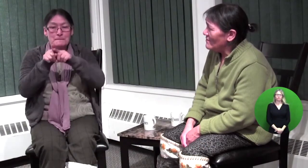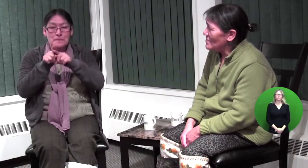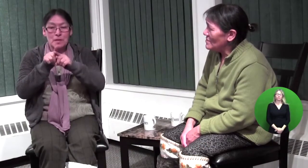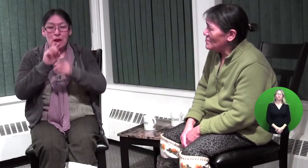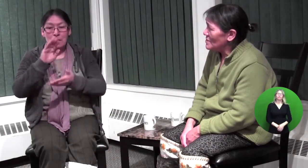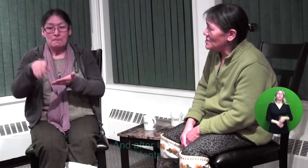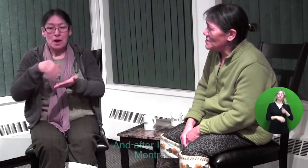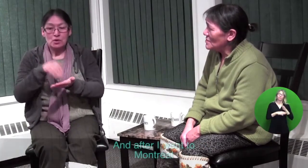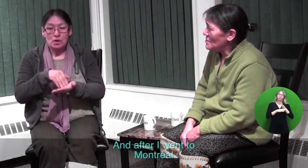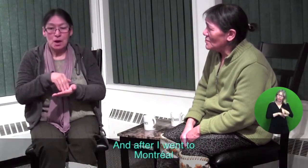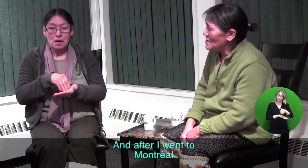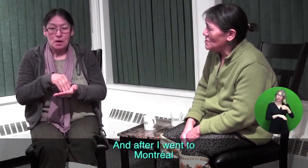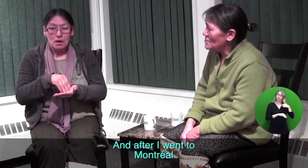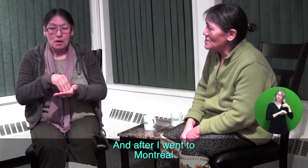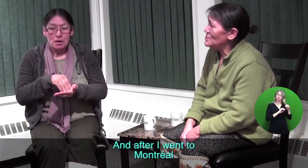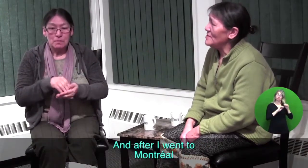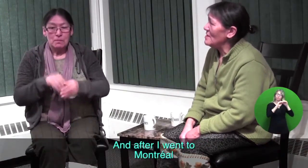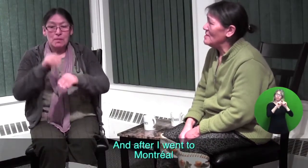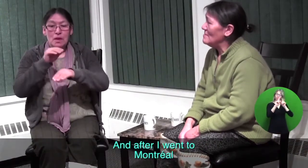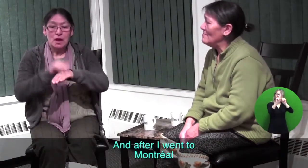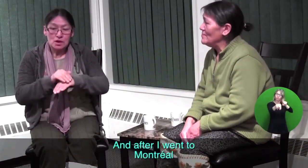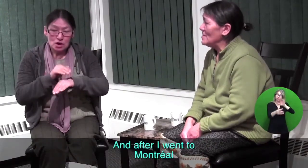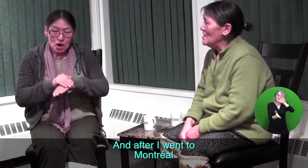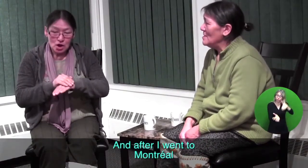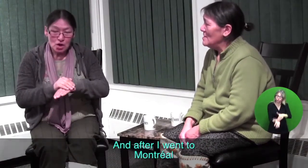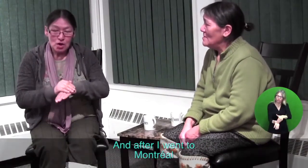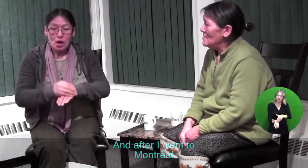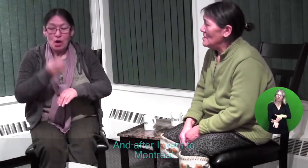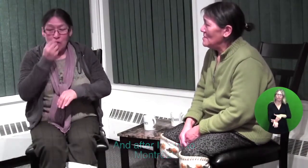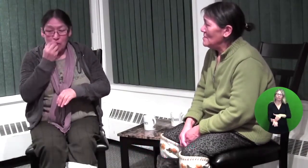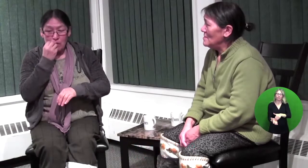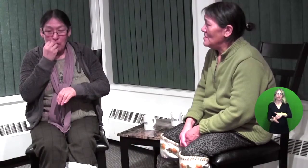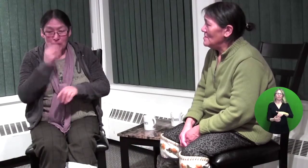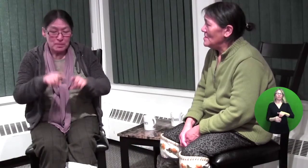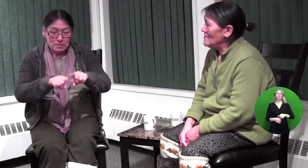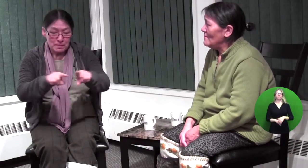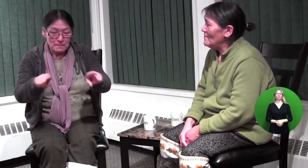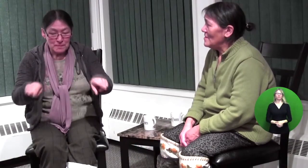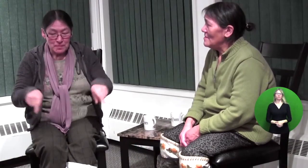And after, when she went to Montreal,